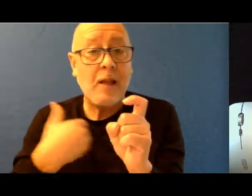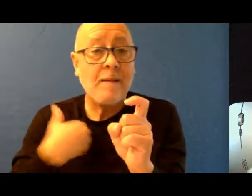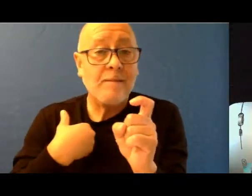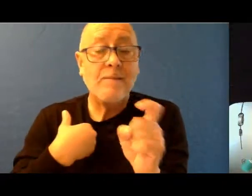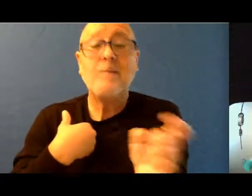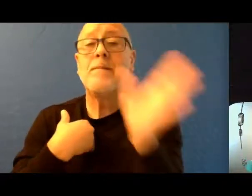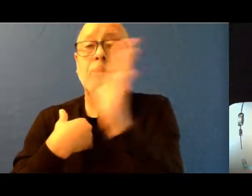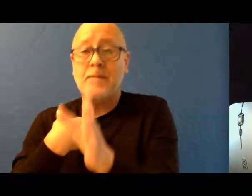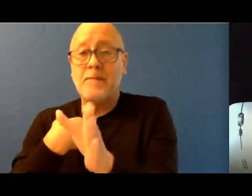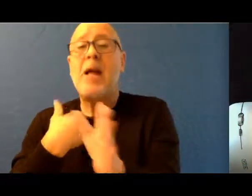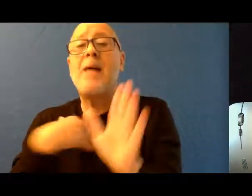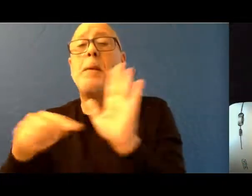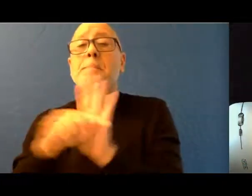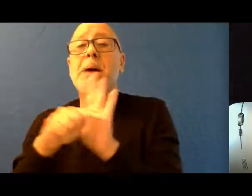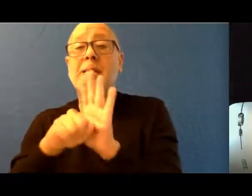I have a minus x.